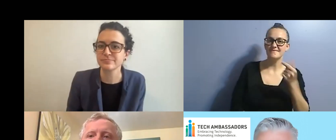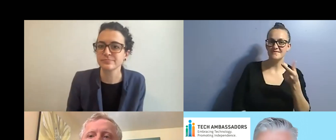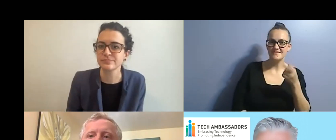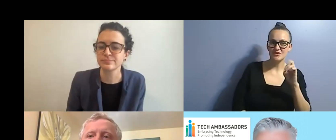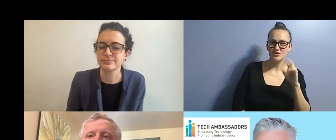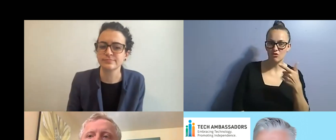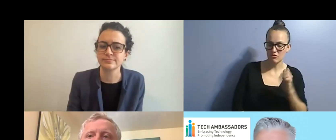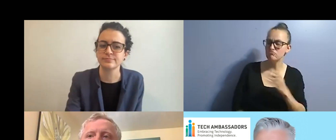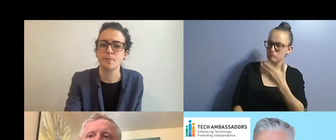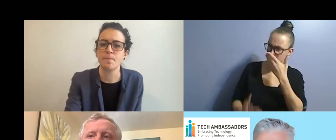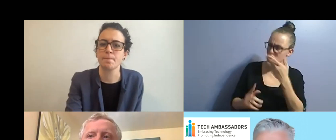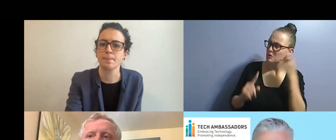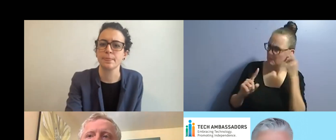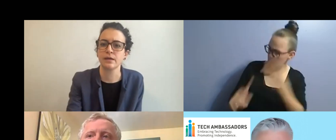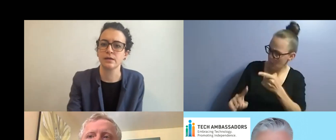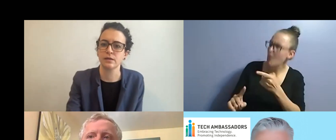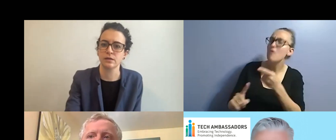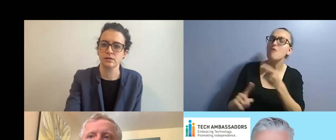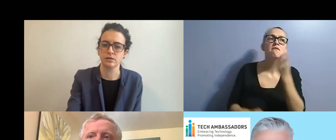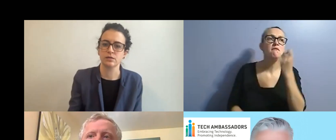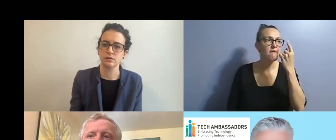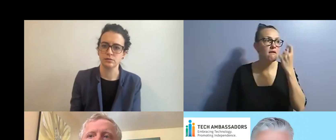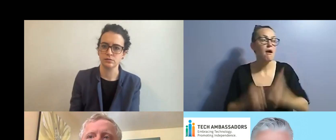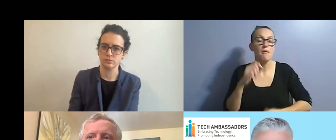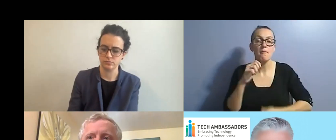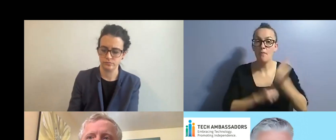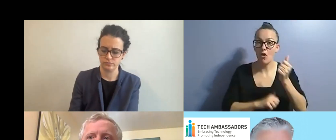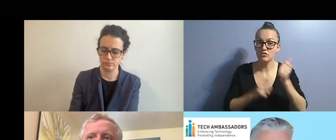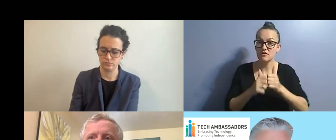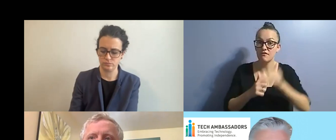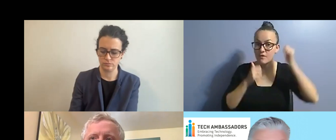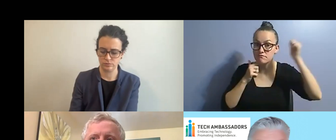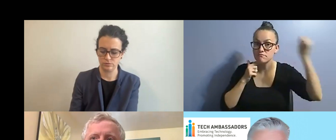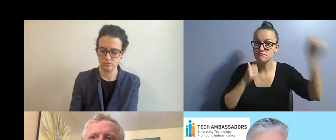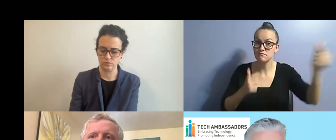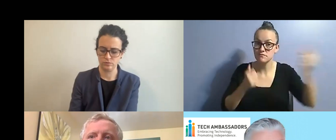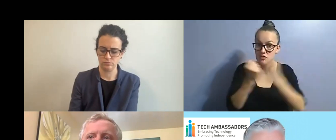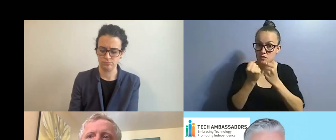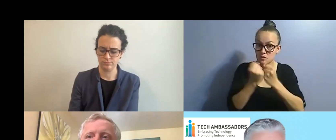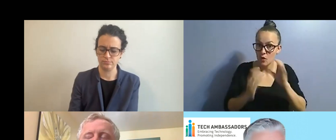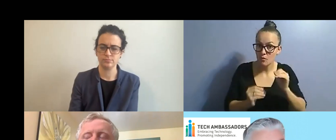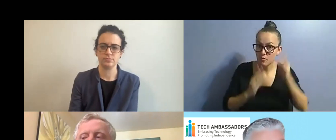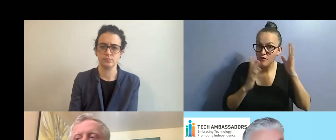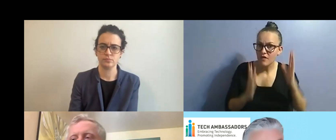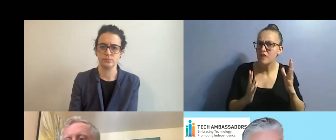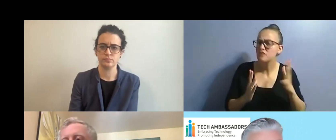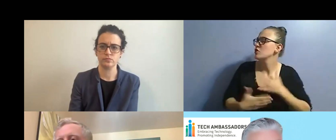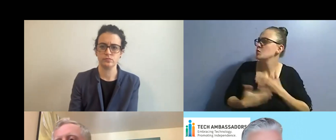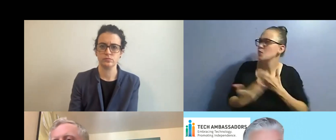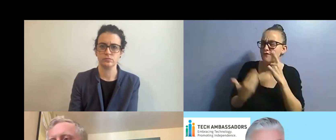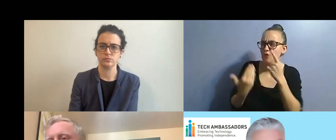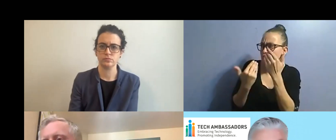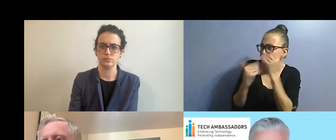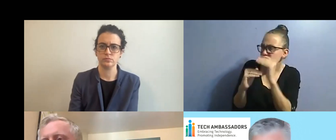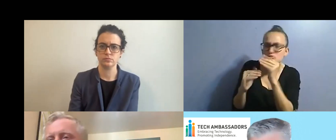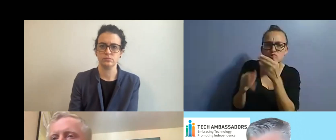most of the remote support providers are very willing to try to get folks started with a very small amount of time per day, right? Just